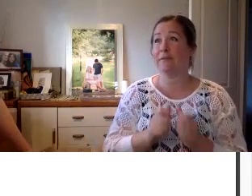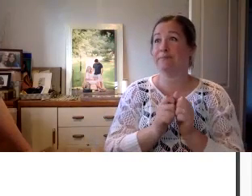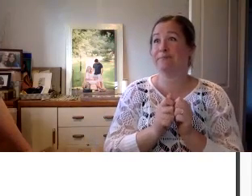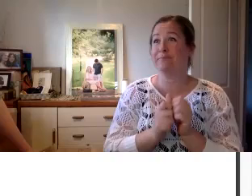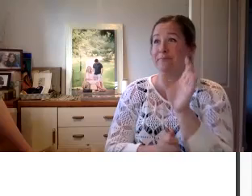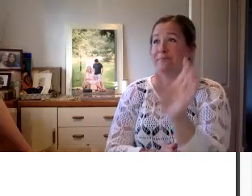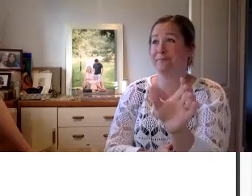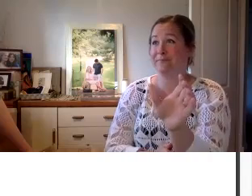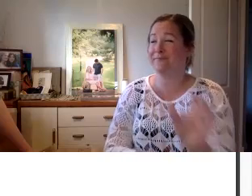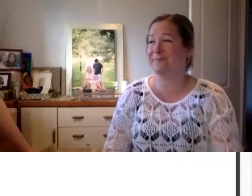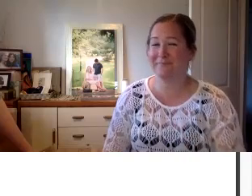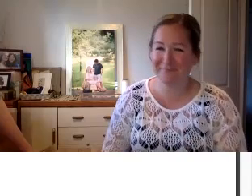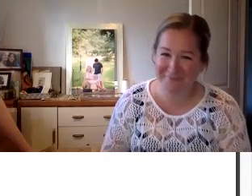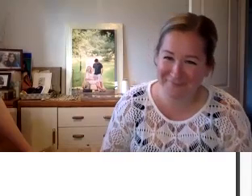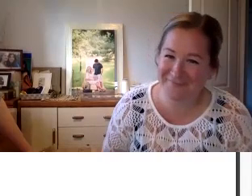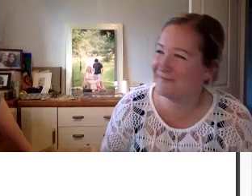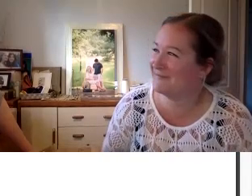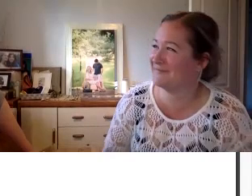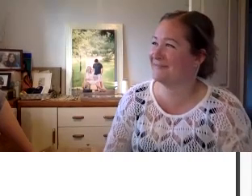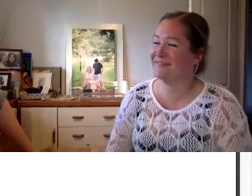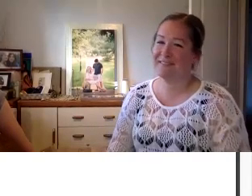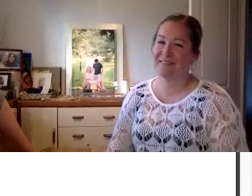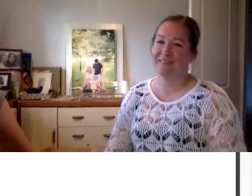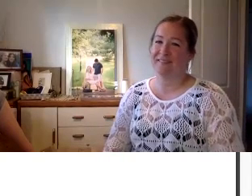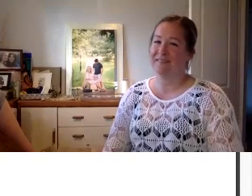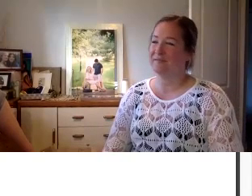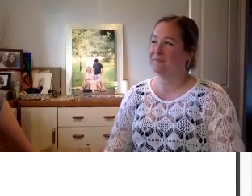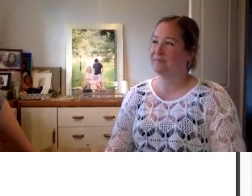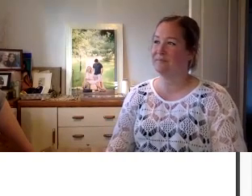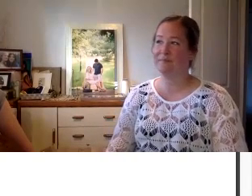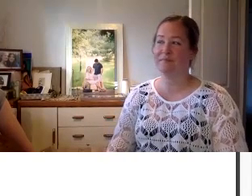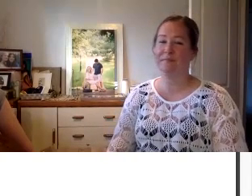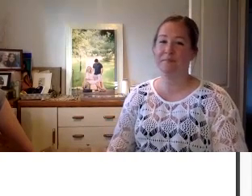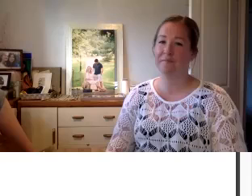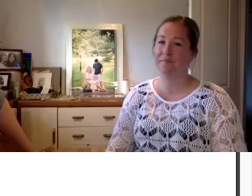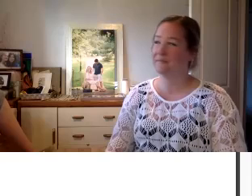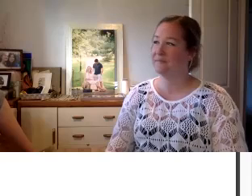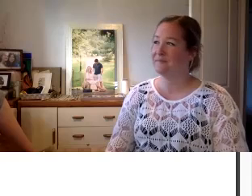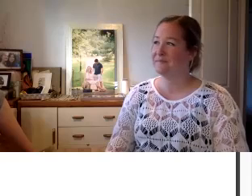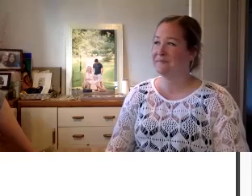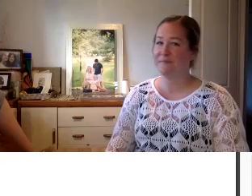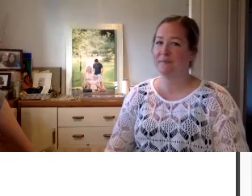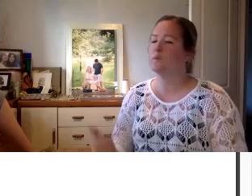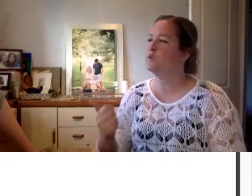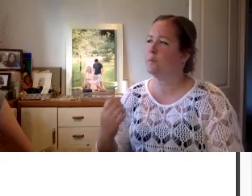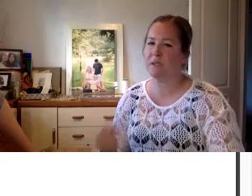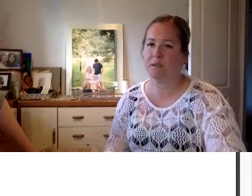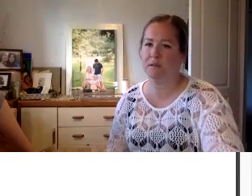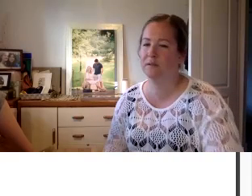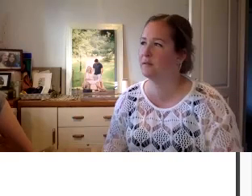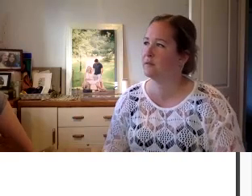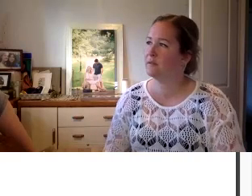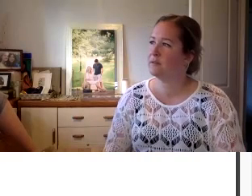to speak, people are just staring at me. So I have to rely on my my iPhone to communicate sometimes or write